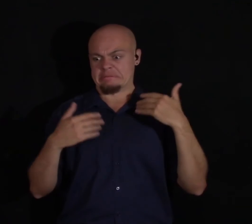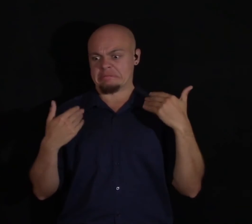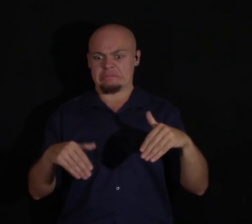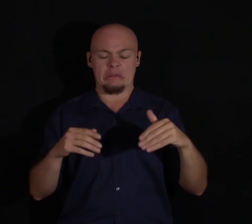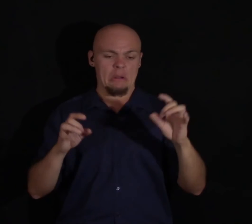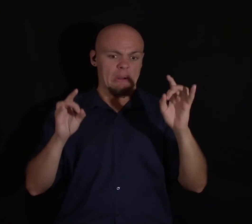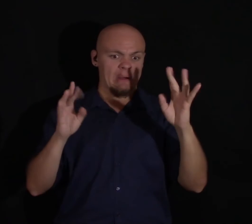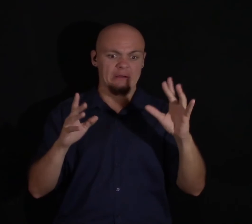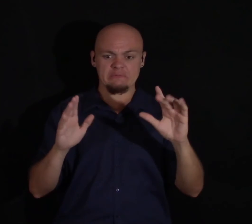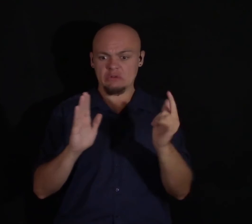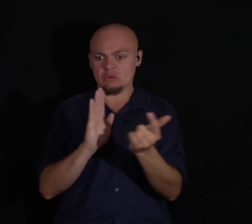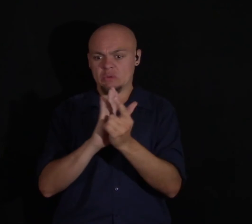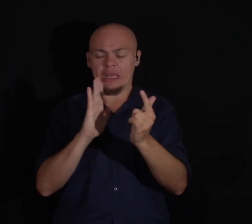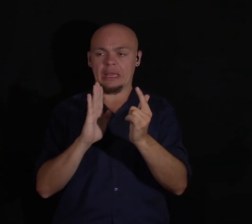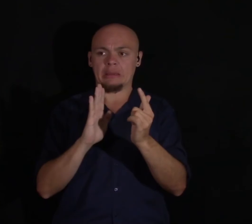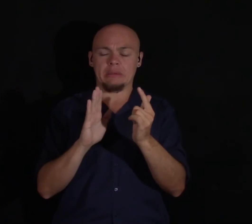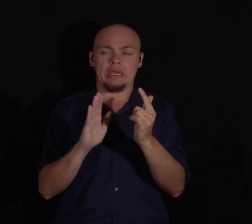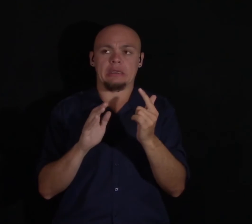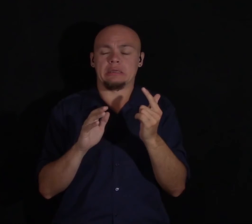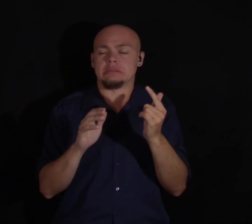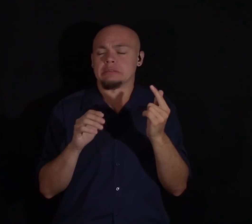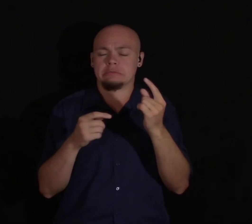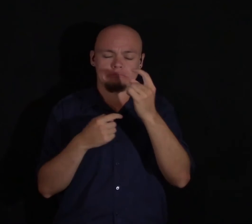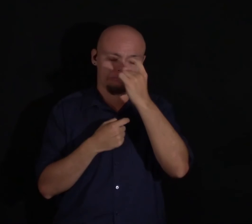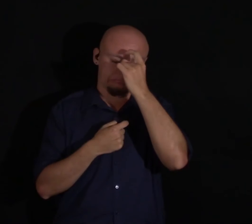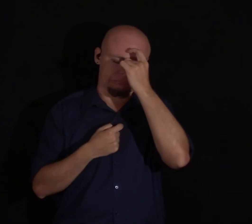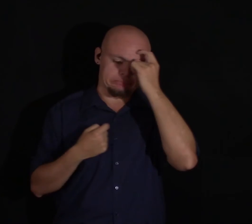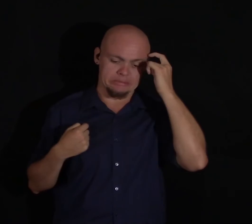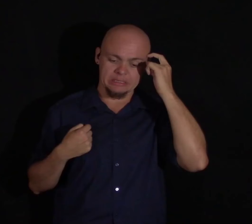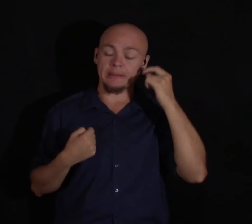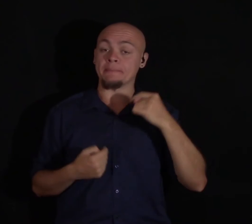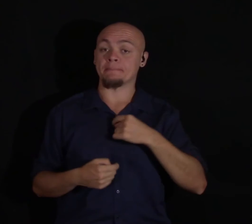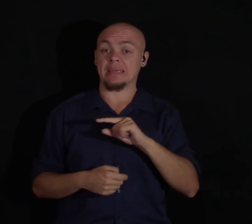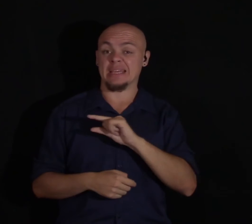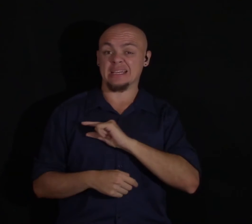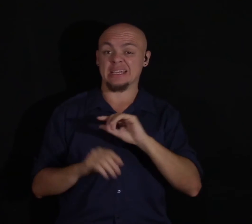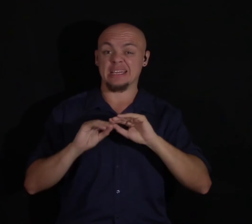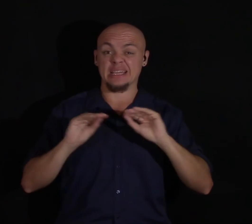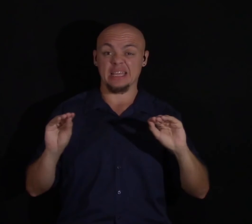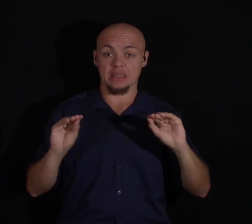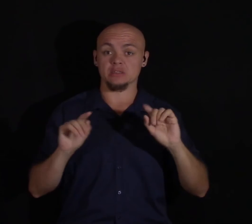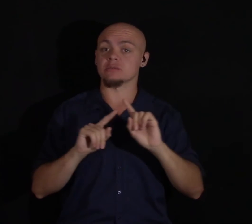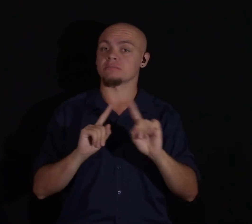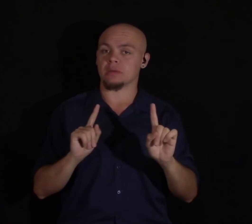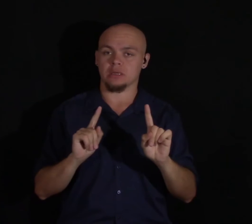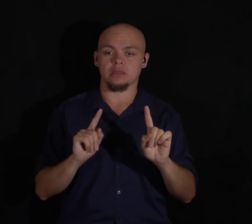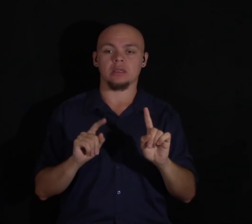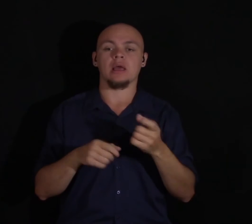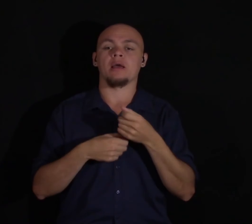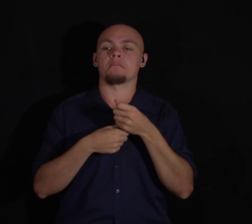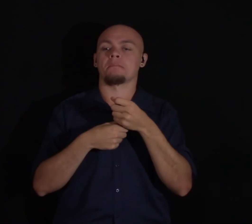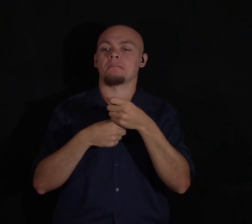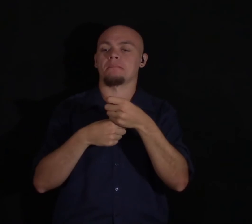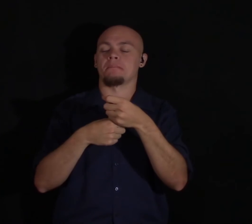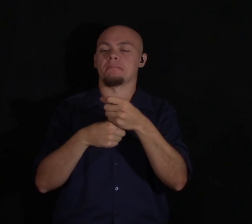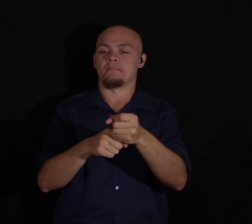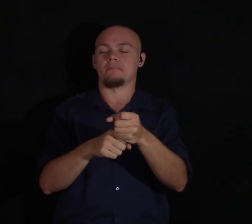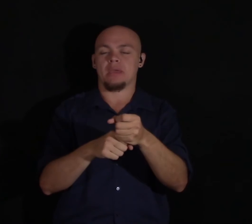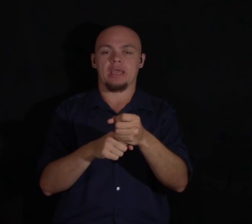me. I was guiltless, but I had indeed drawn down a horrible curse upon my head, as mortal as that